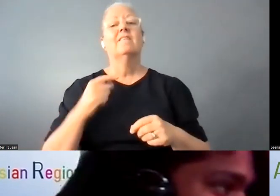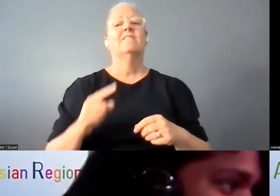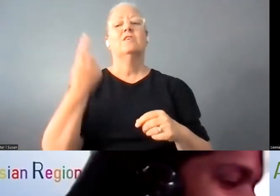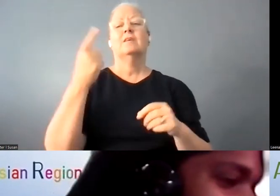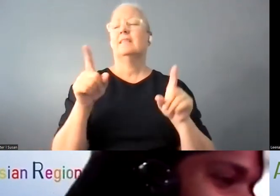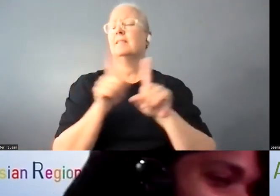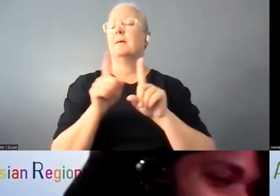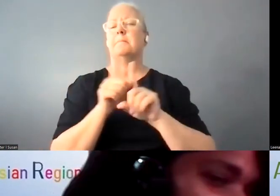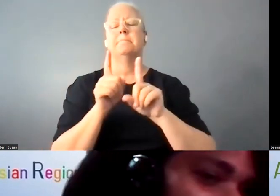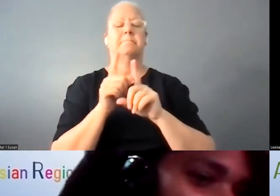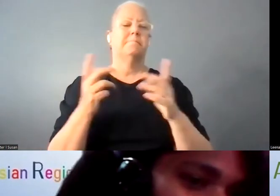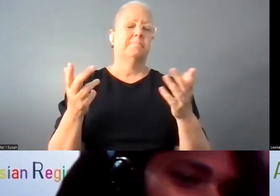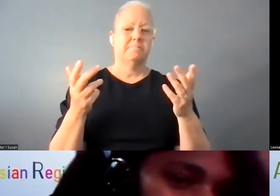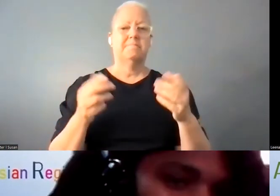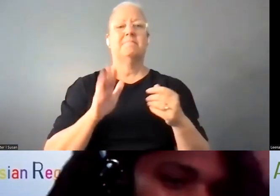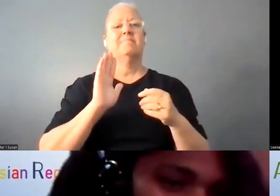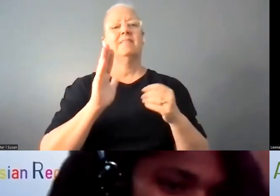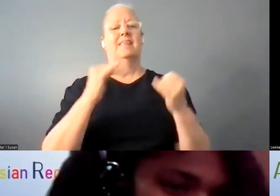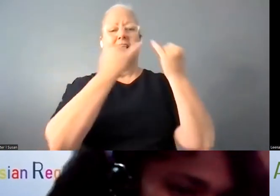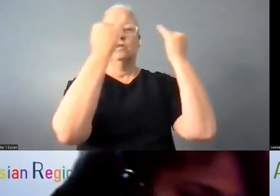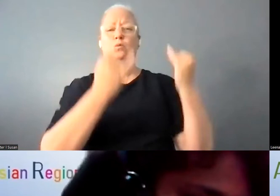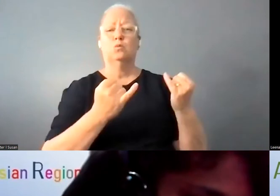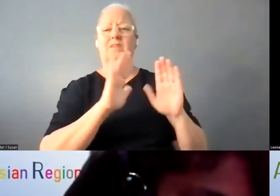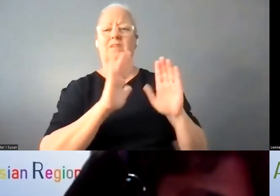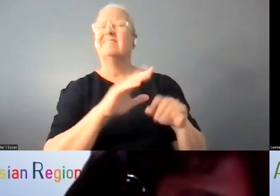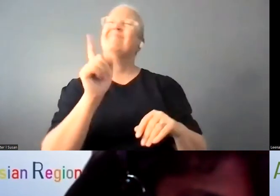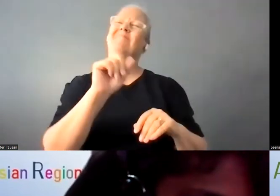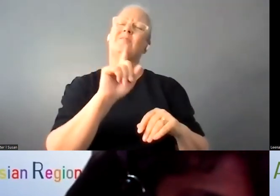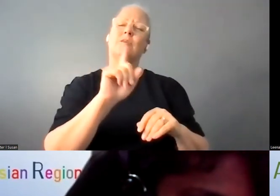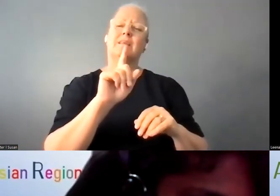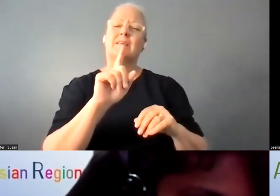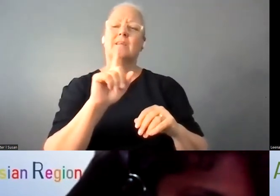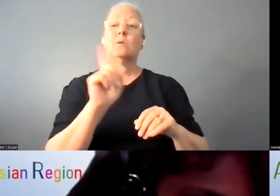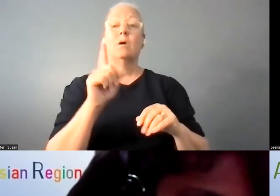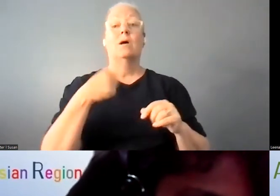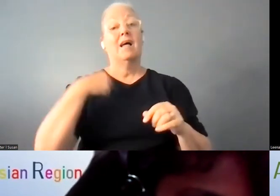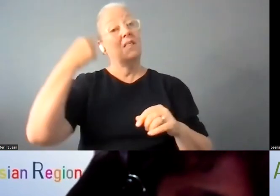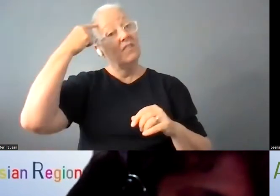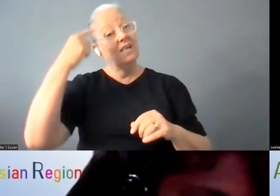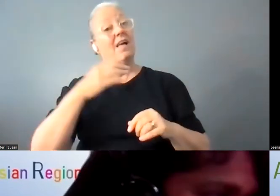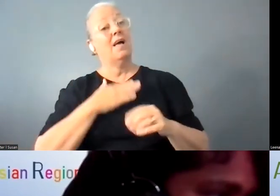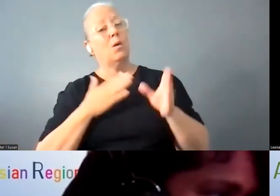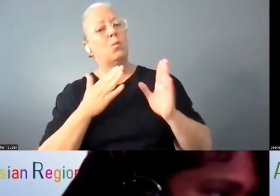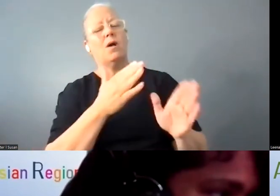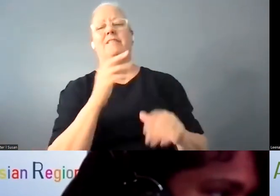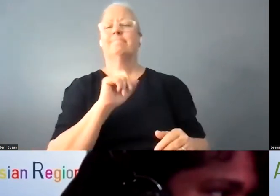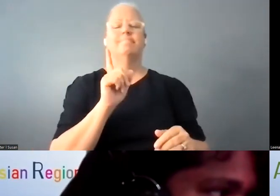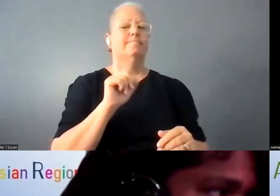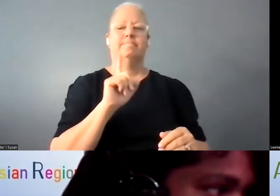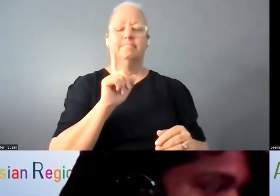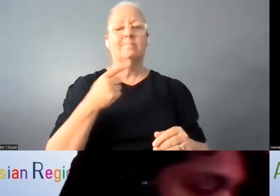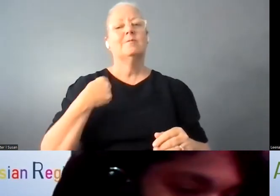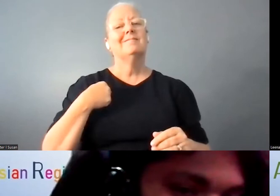is like an institution, but not an institution in our belief and our approach, because we always believed